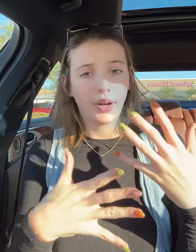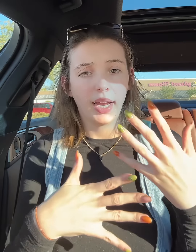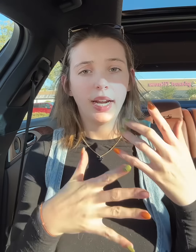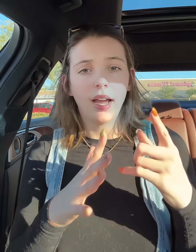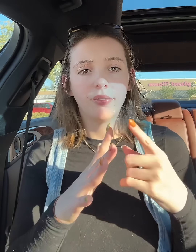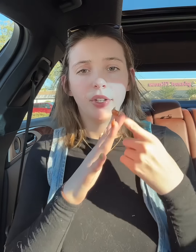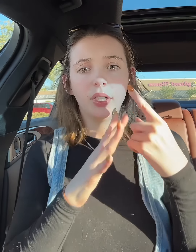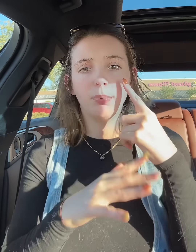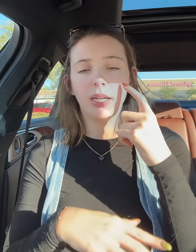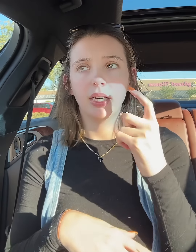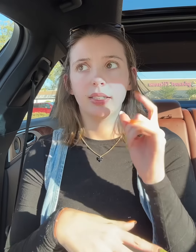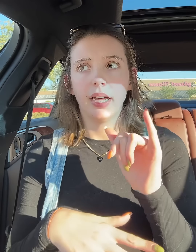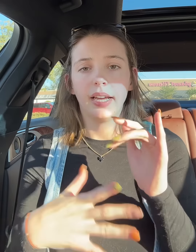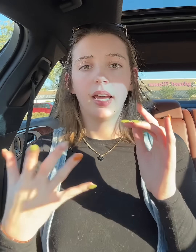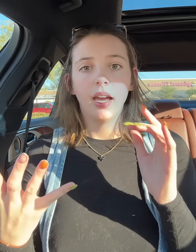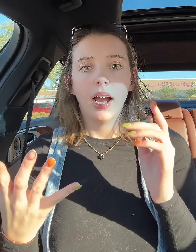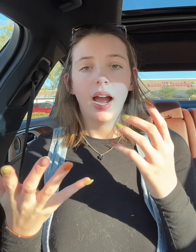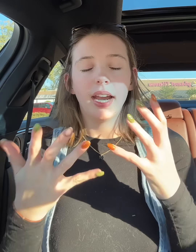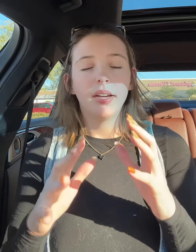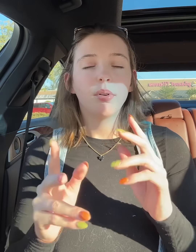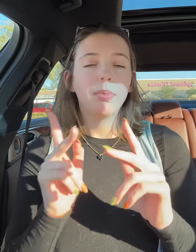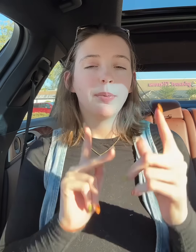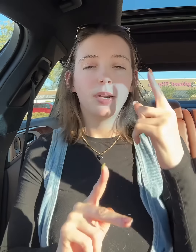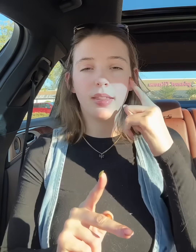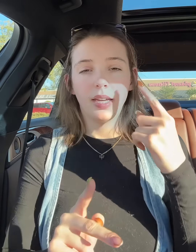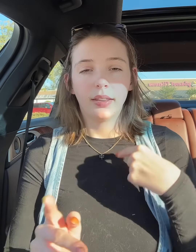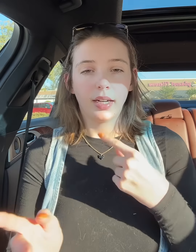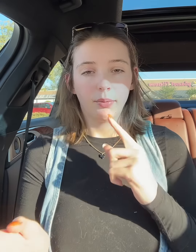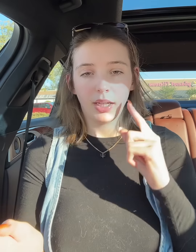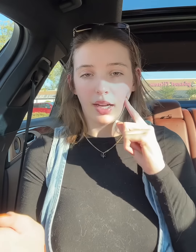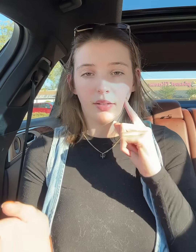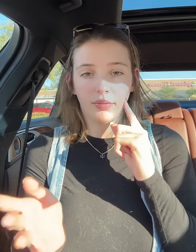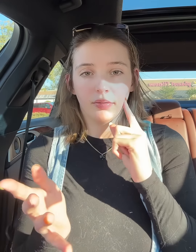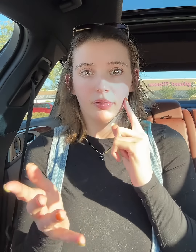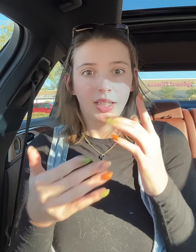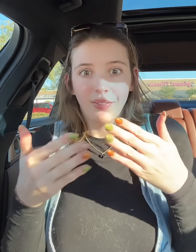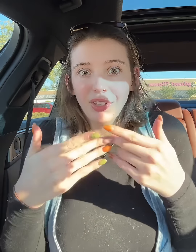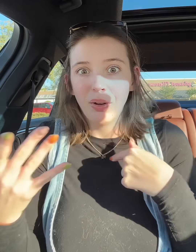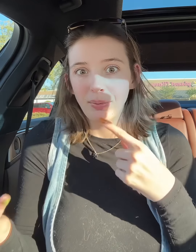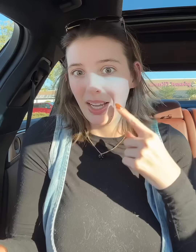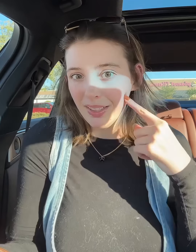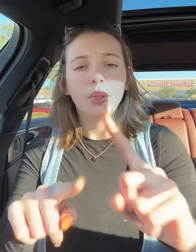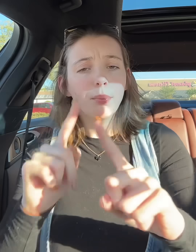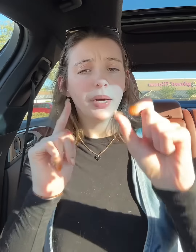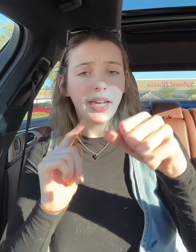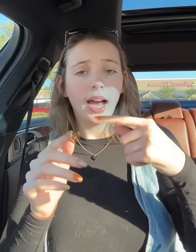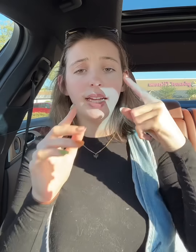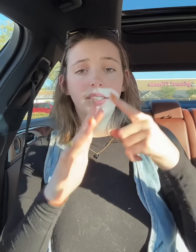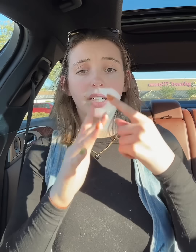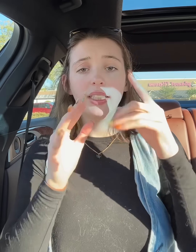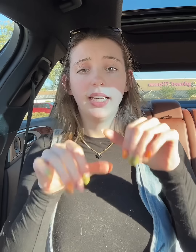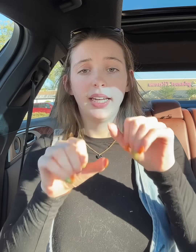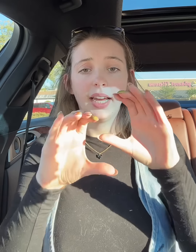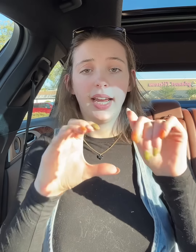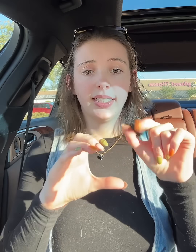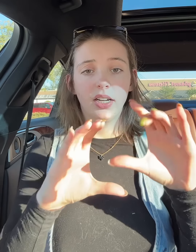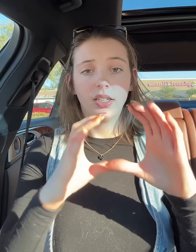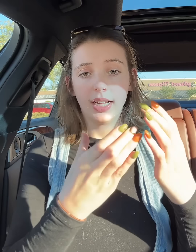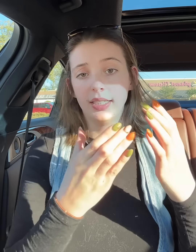afraid at first because I didn't want people to think that I'm deaf, even though I'm deaf. But yeah, I started taking ASL classes